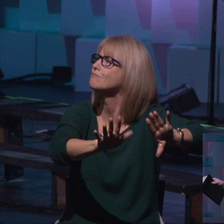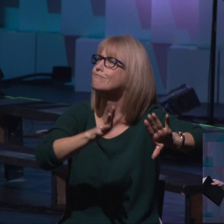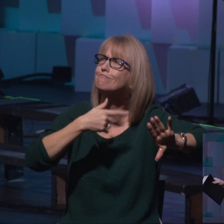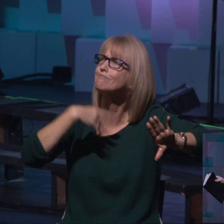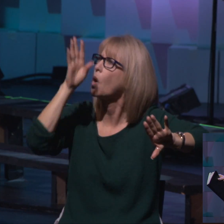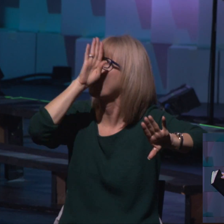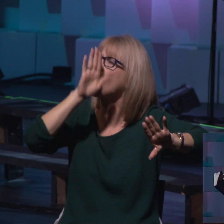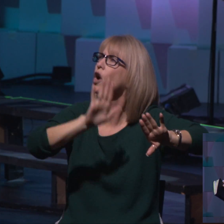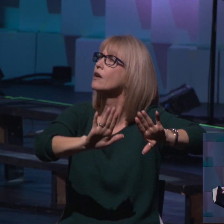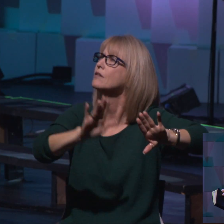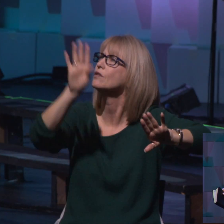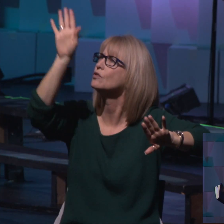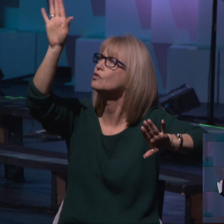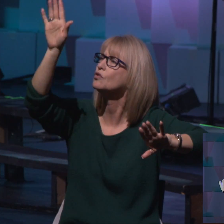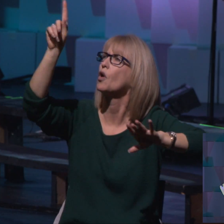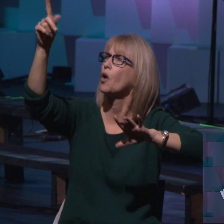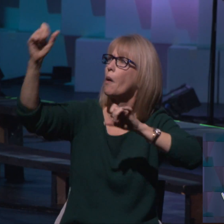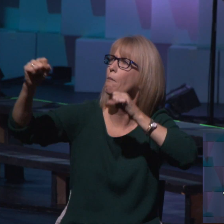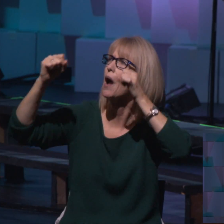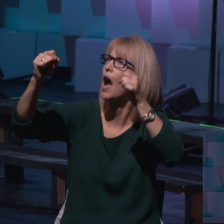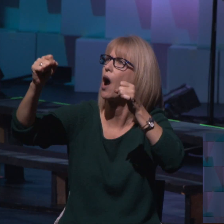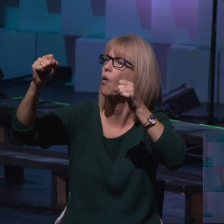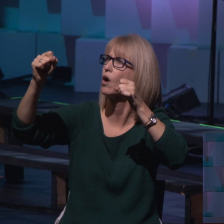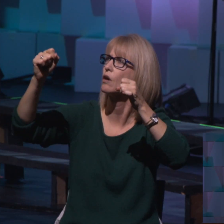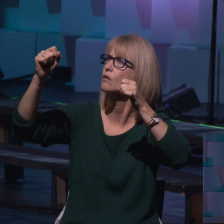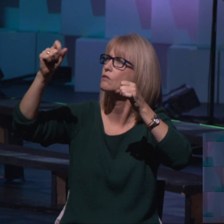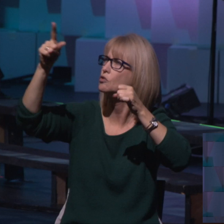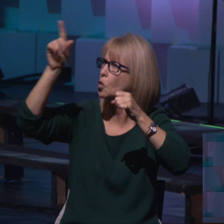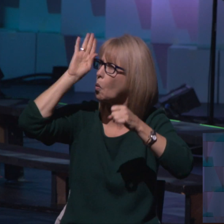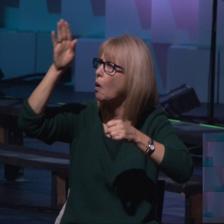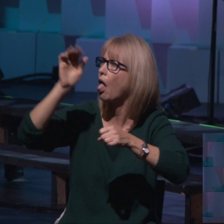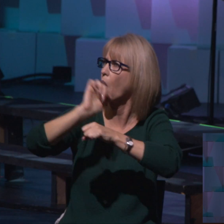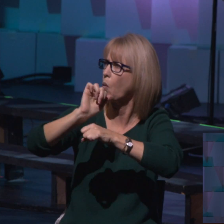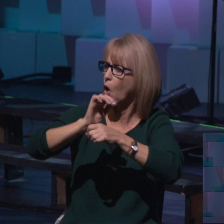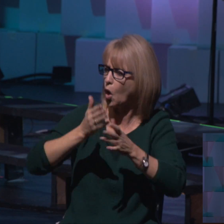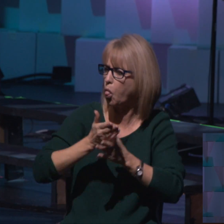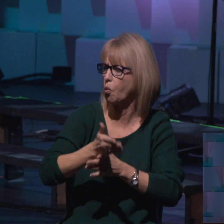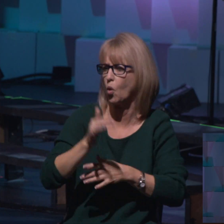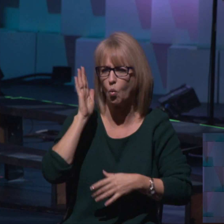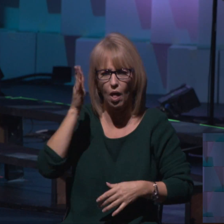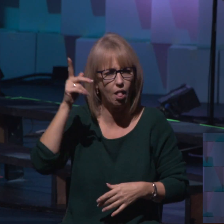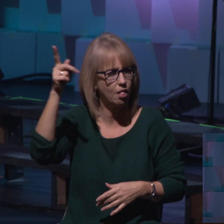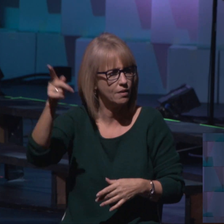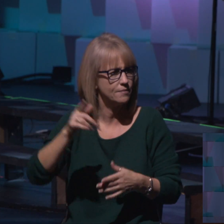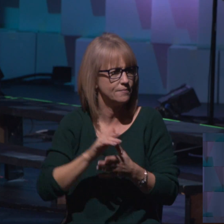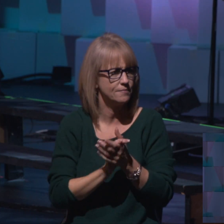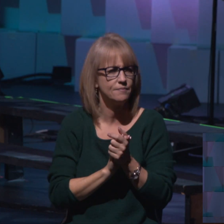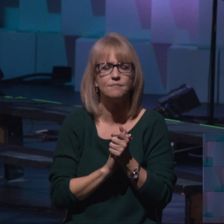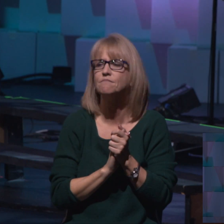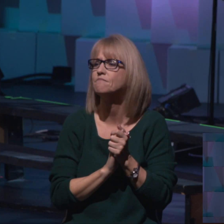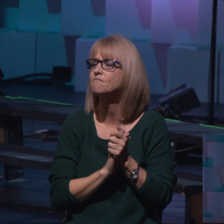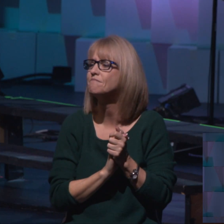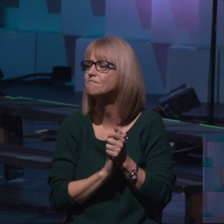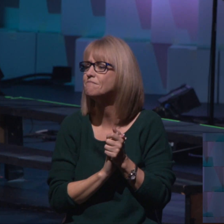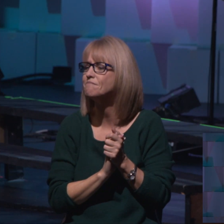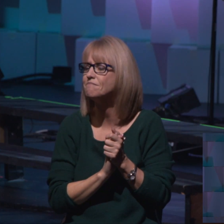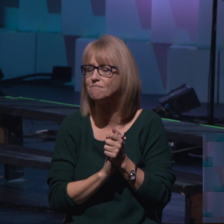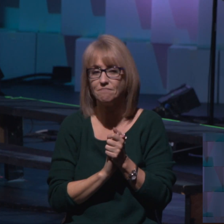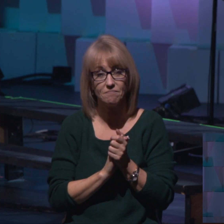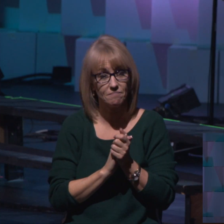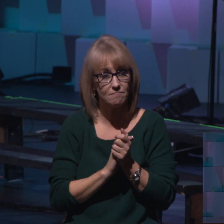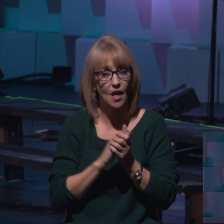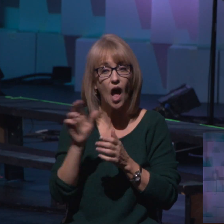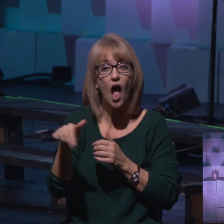your power, and you're in me, and you're going to be working through it. Another thing we'll look at is at Christmas time, we need to be reminded